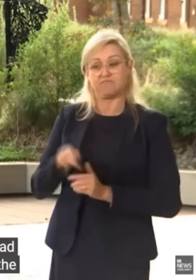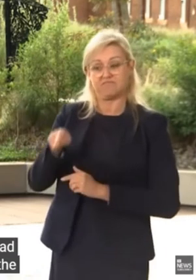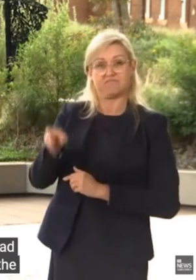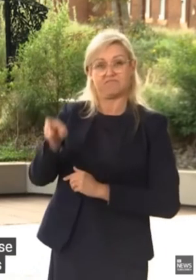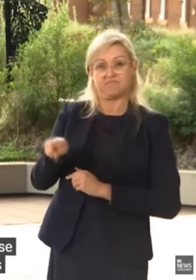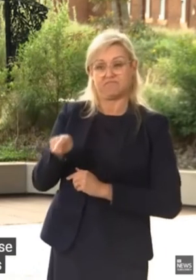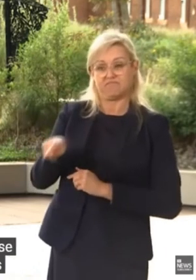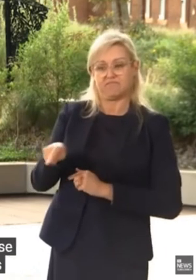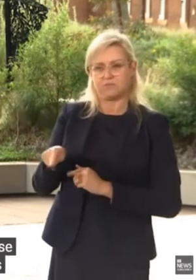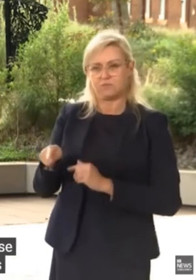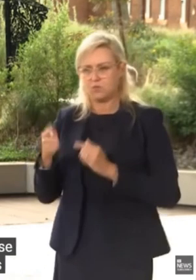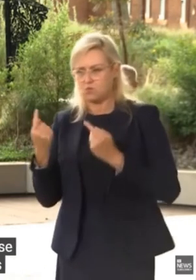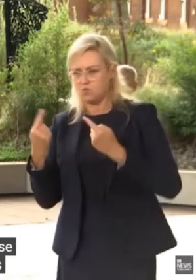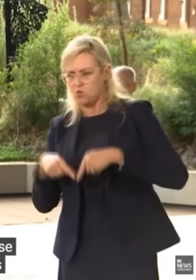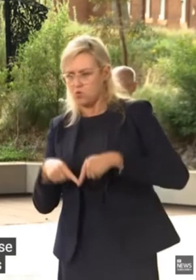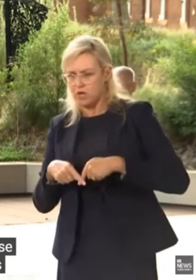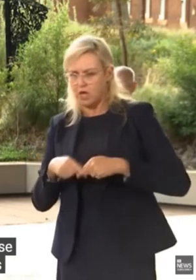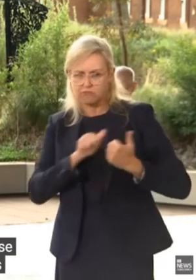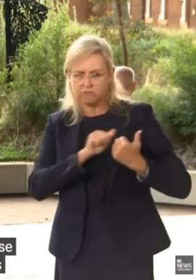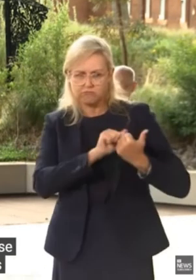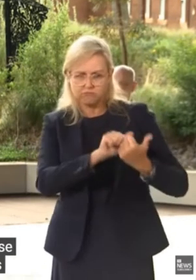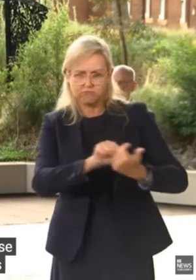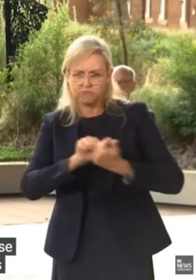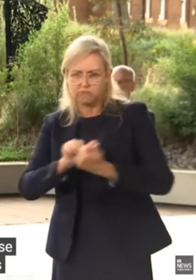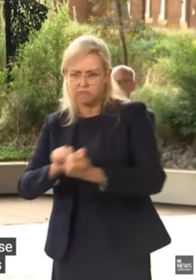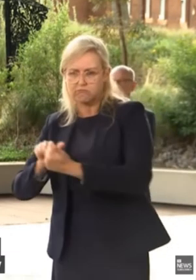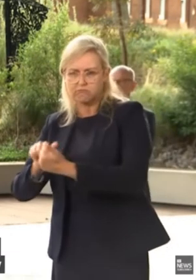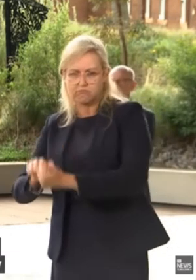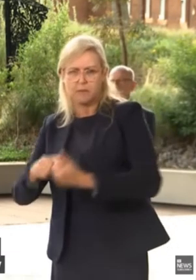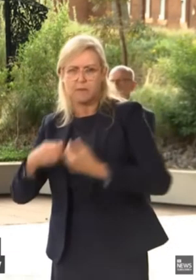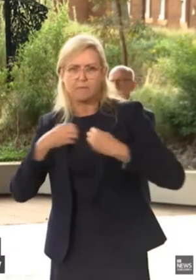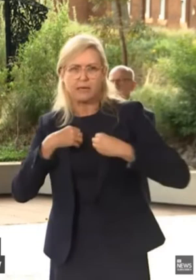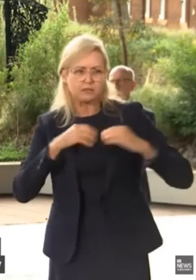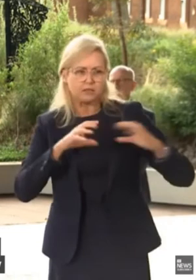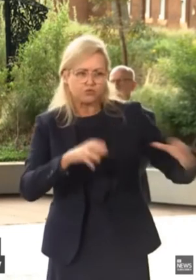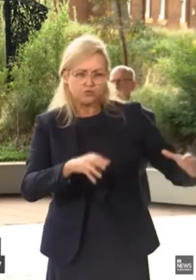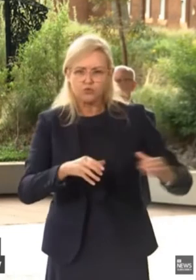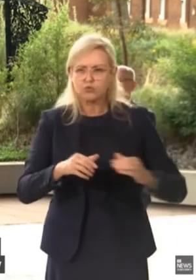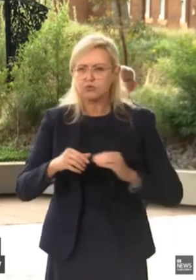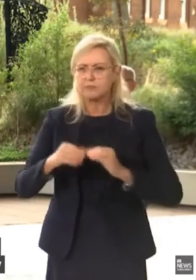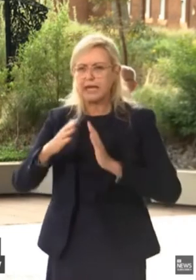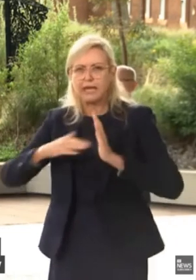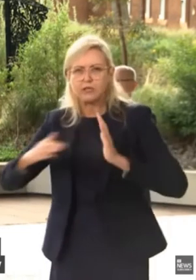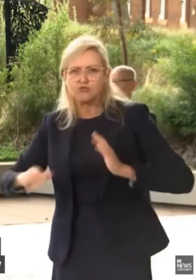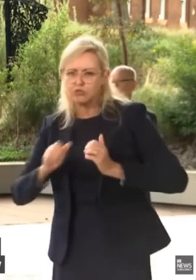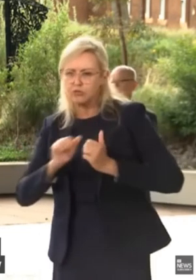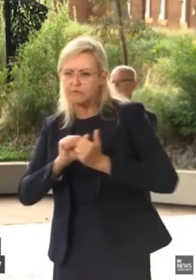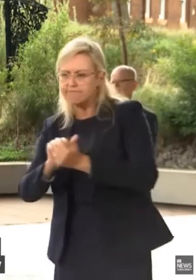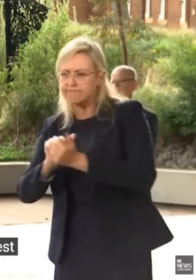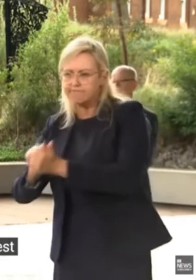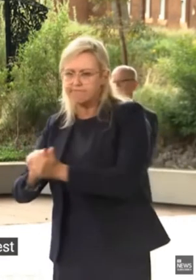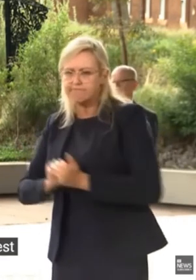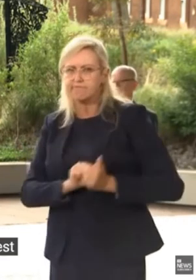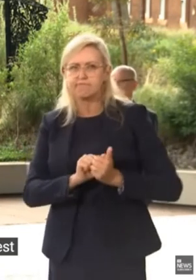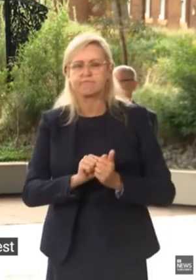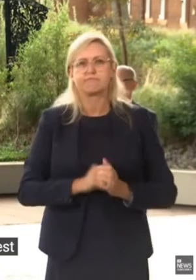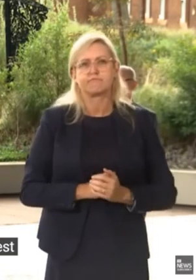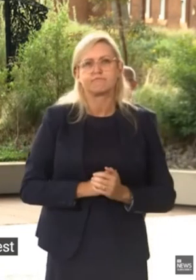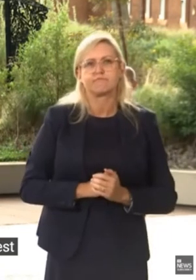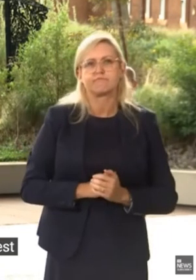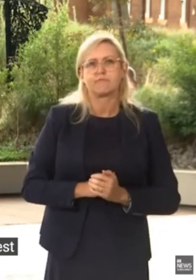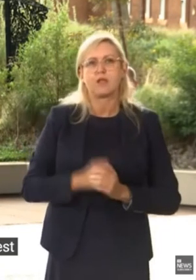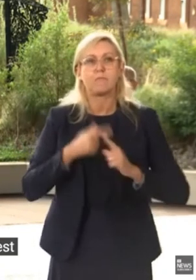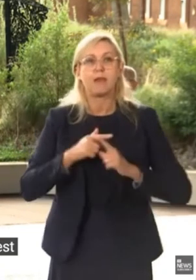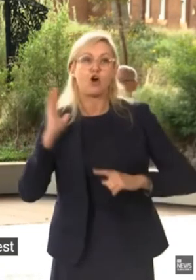very closely with stakeholders, with industry groups, to make sure we invest for impact. You know, and the discussions that I've had, Chris, with